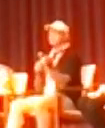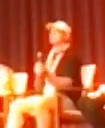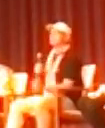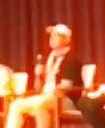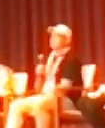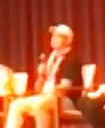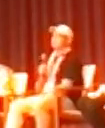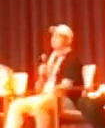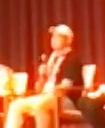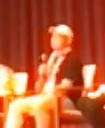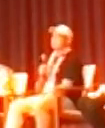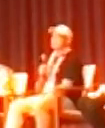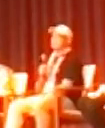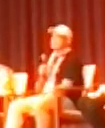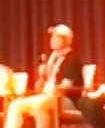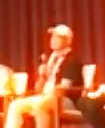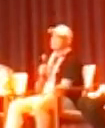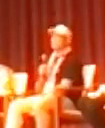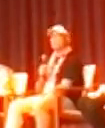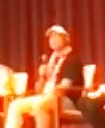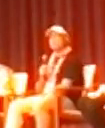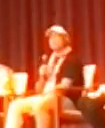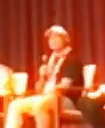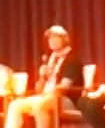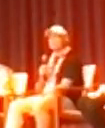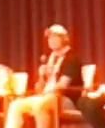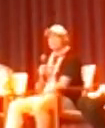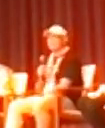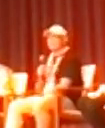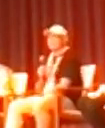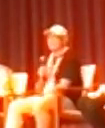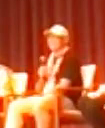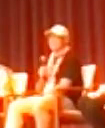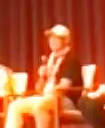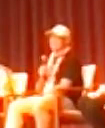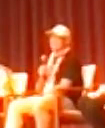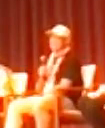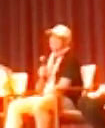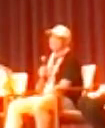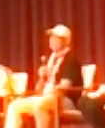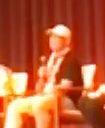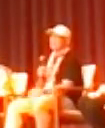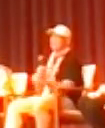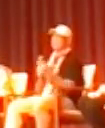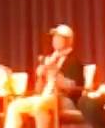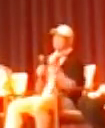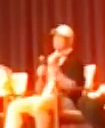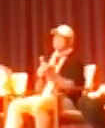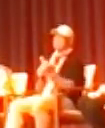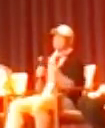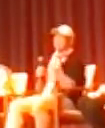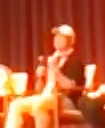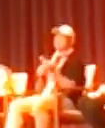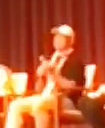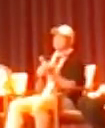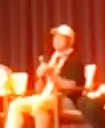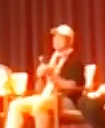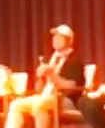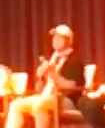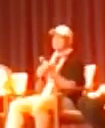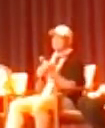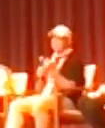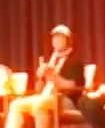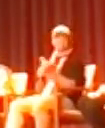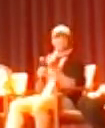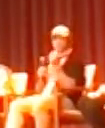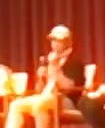Maori theatre. yeah, it didn't work, eh? It didn't work. But the worst thing for us is